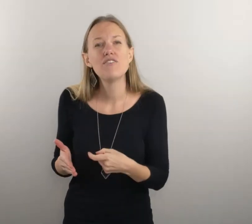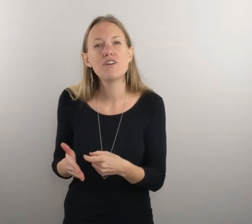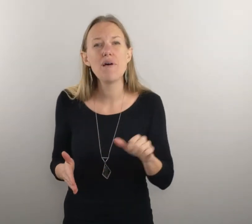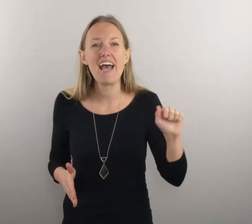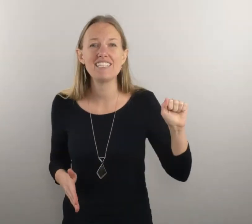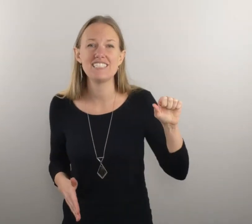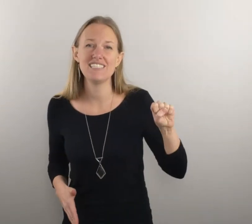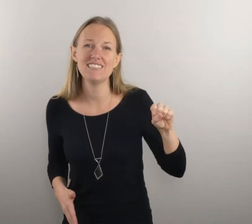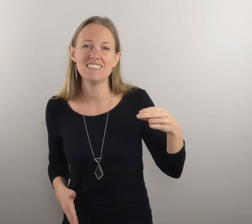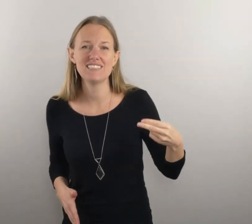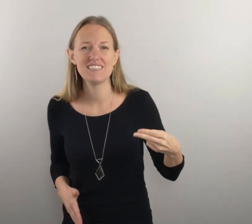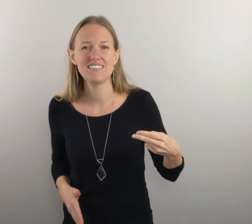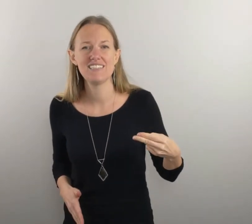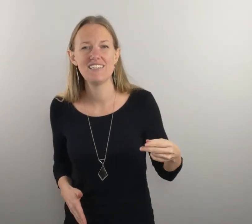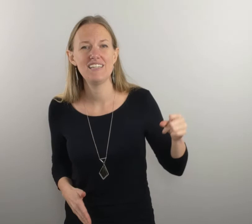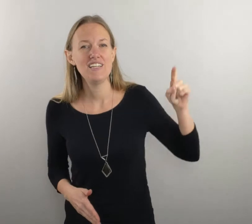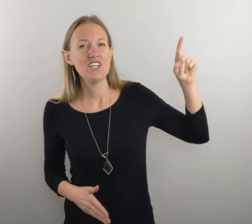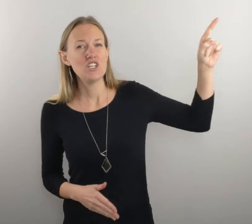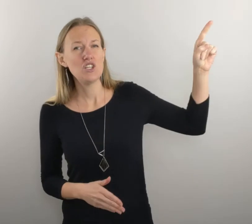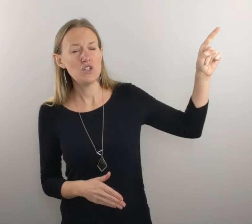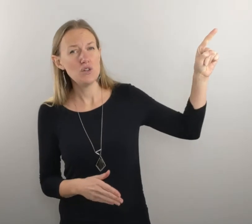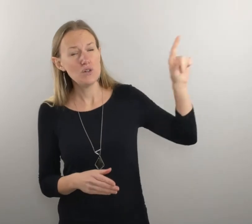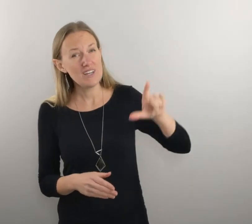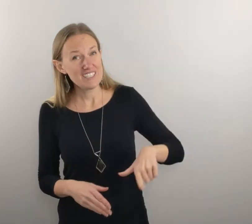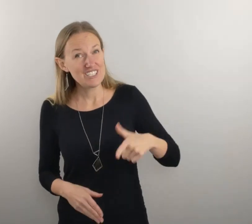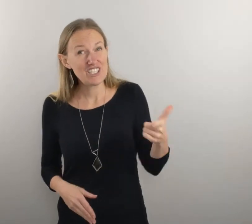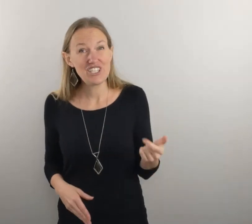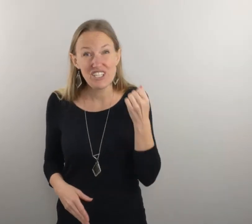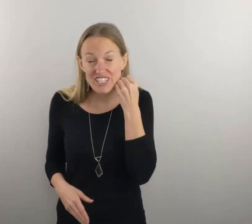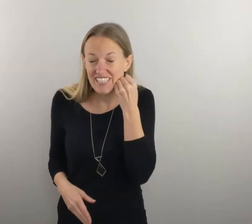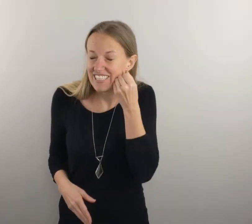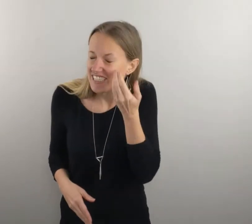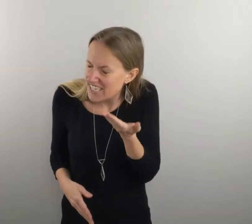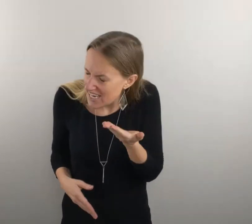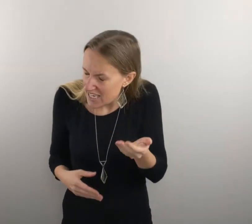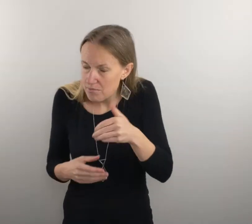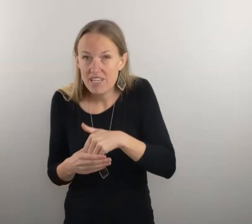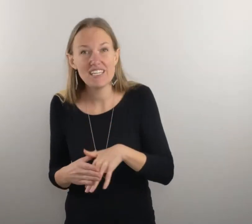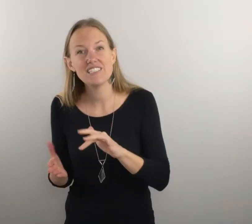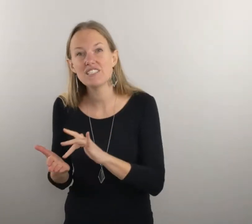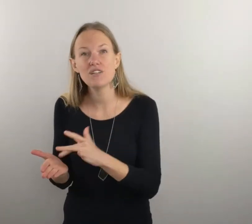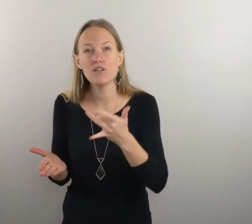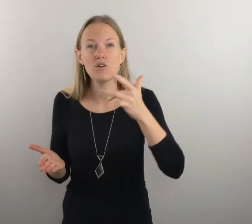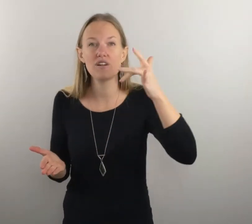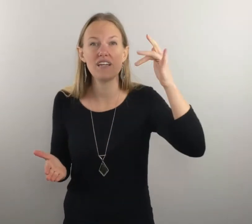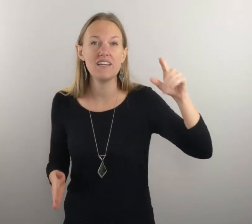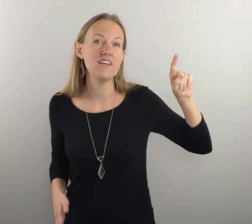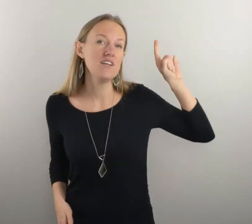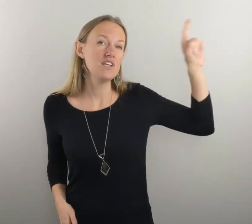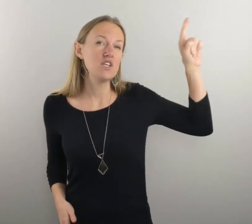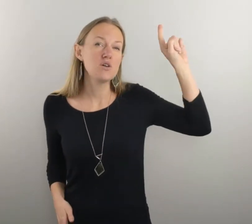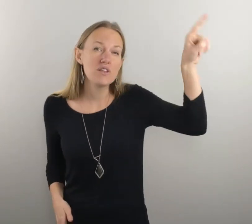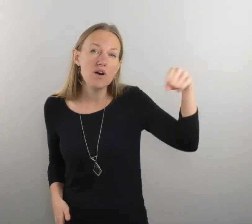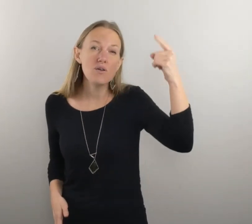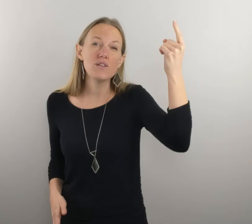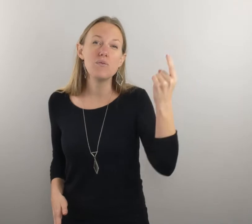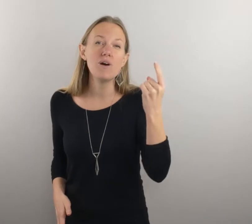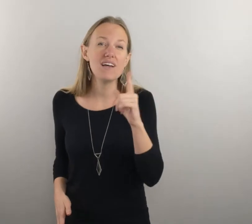from ashes. You turn shame into glory. You're the only one